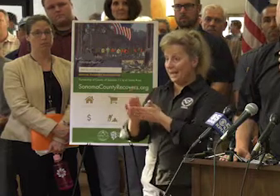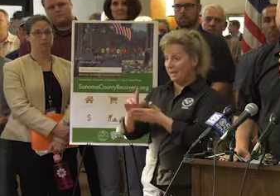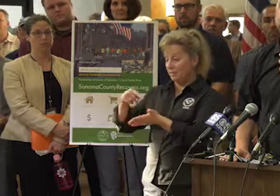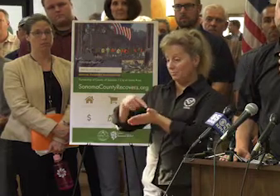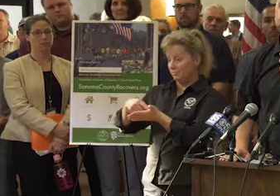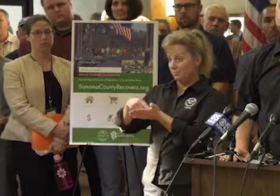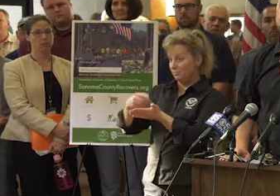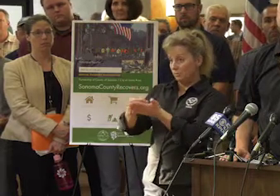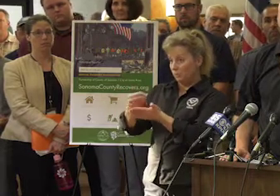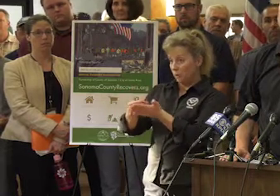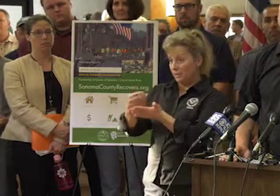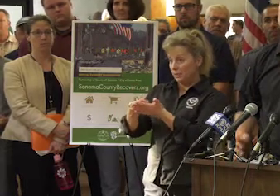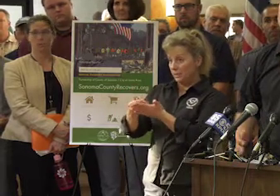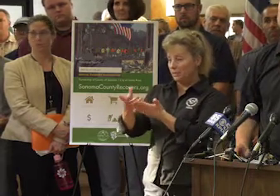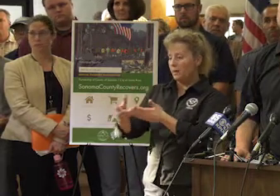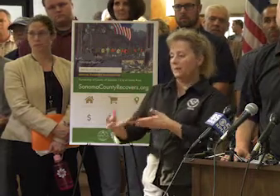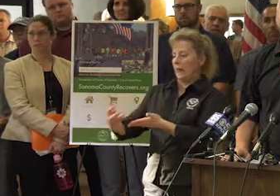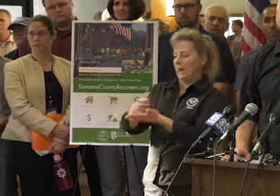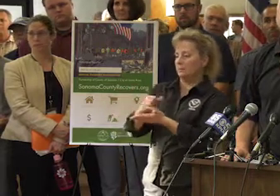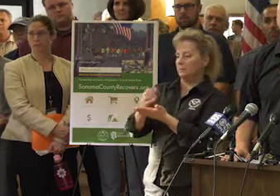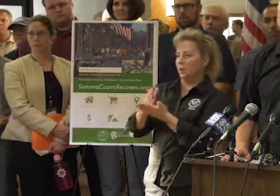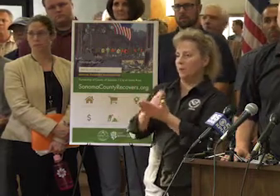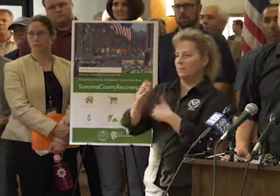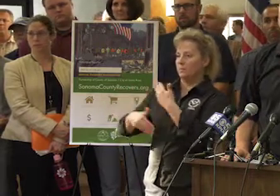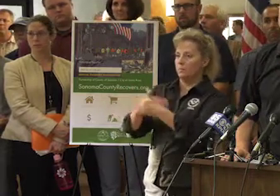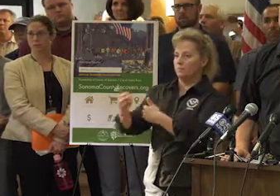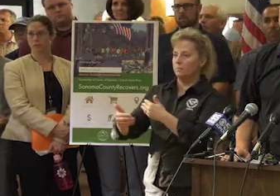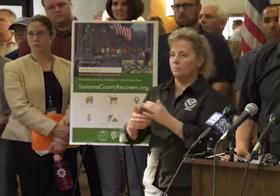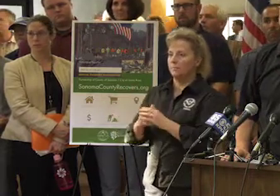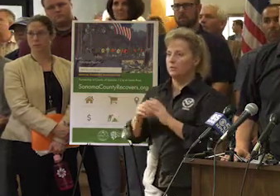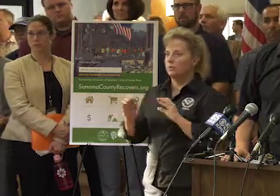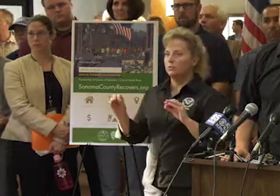debris proceeds as part of this project.